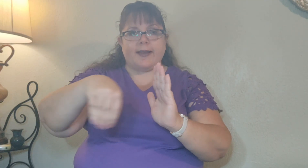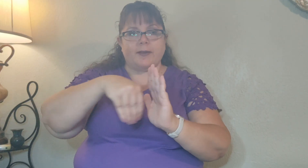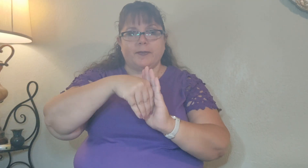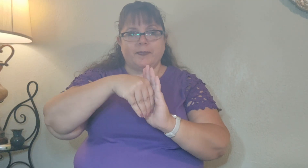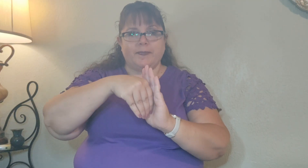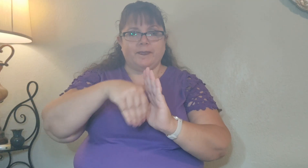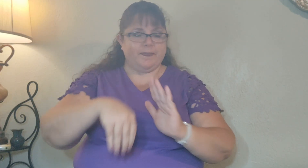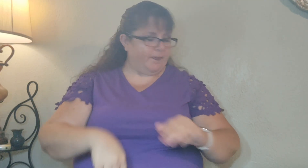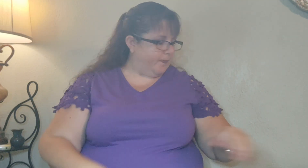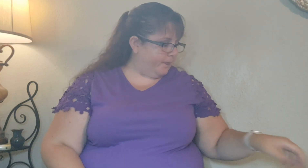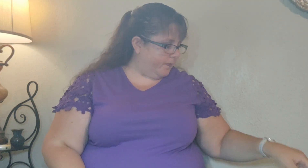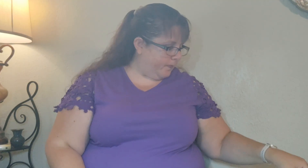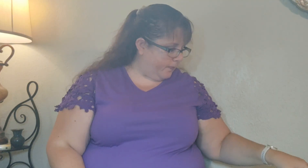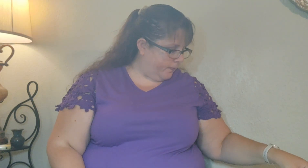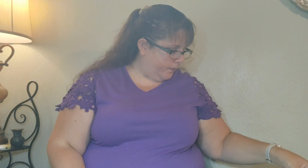sign.